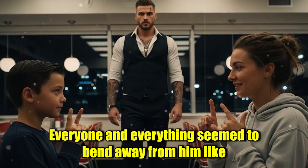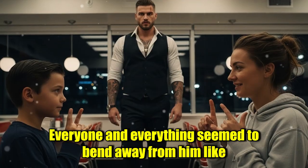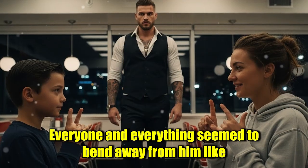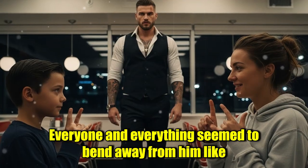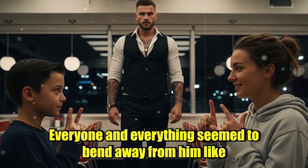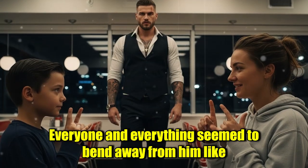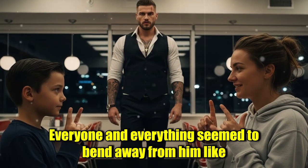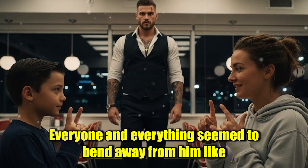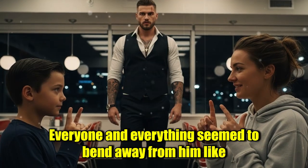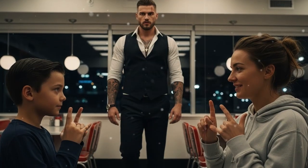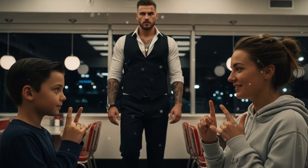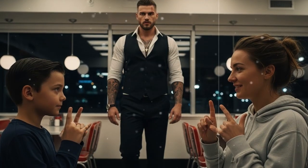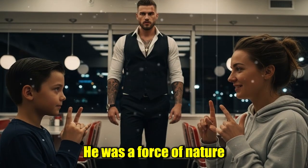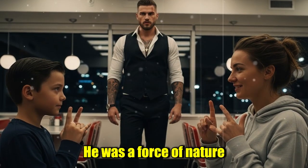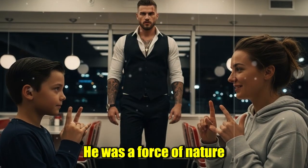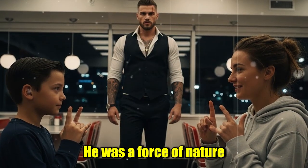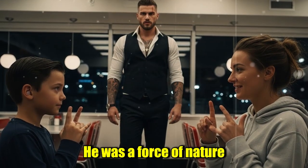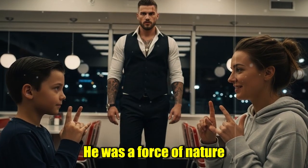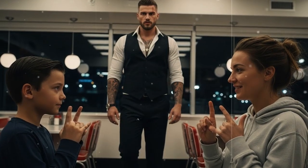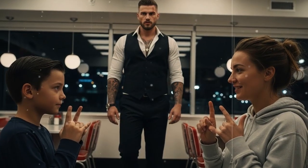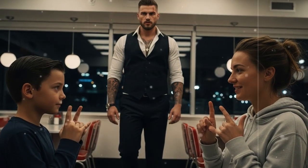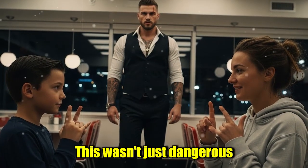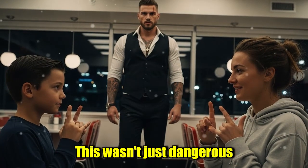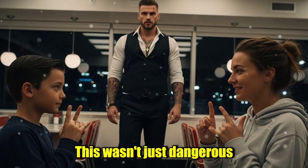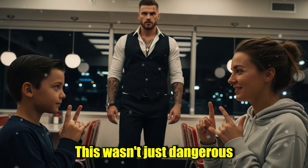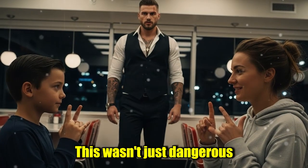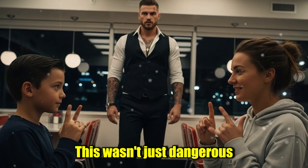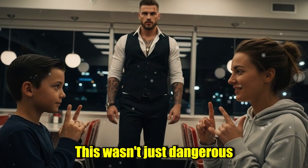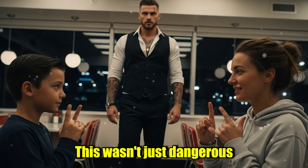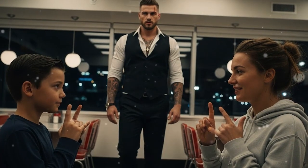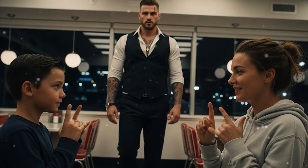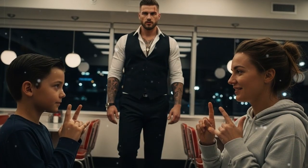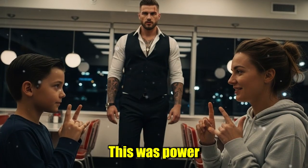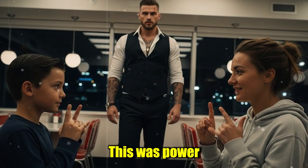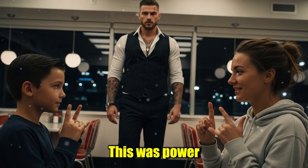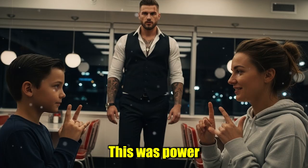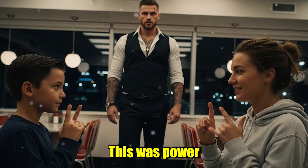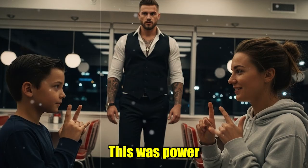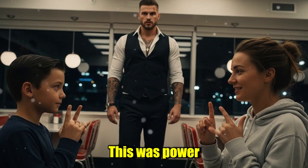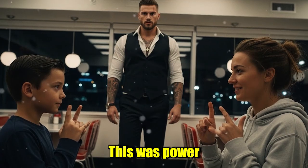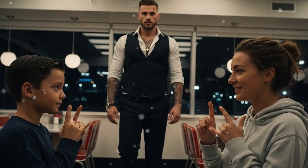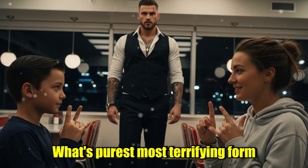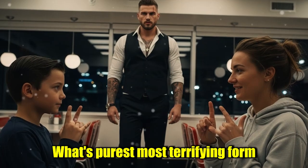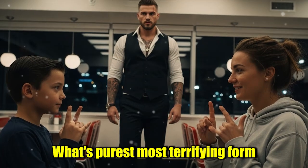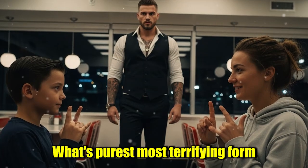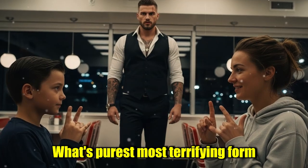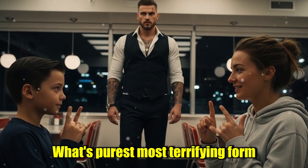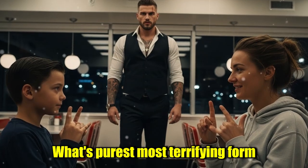bend away from him like he was a force of nature. This wasn't just dangerous. This was power in its purest, most